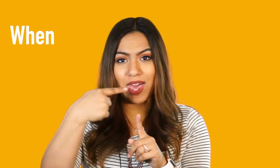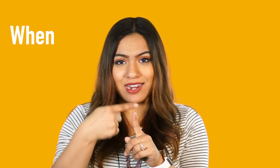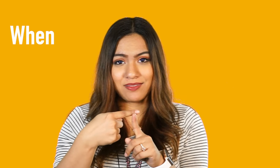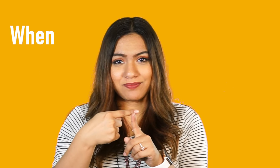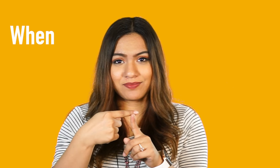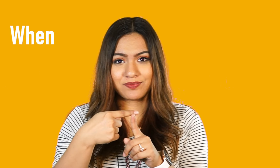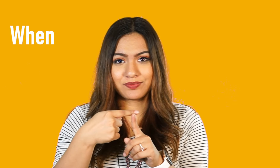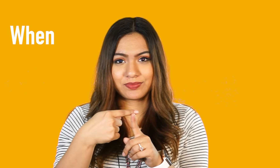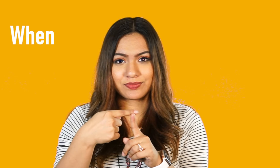when,